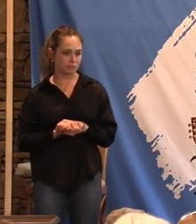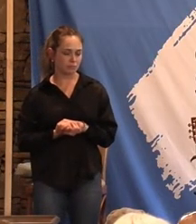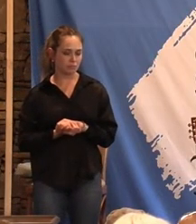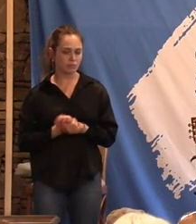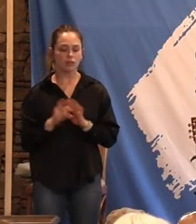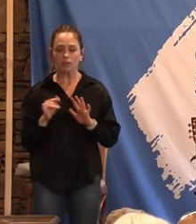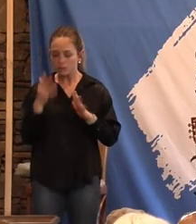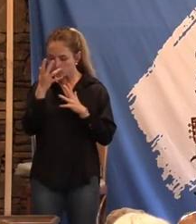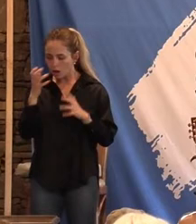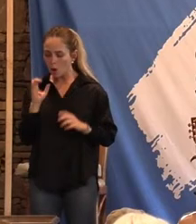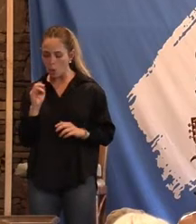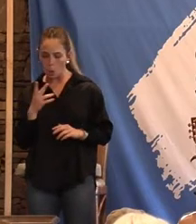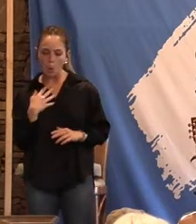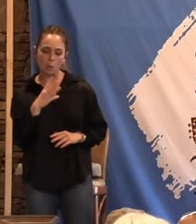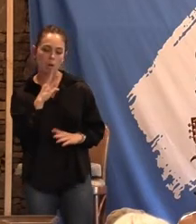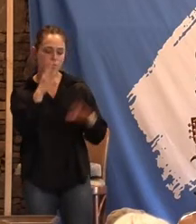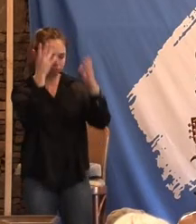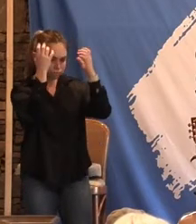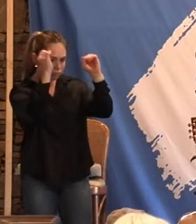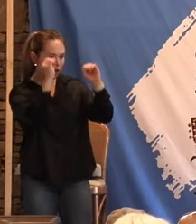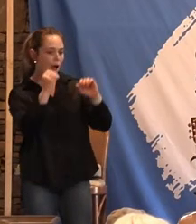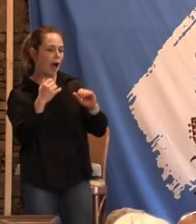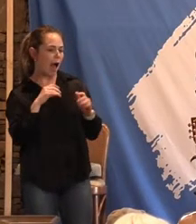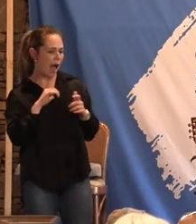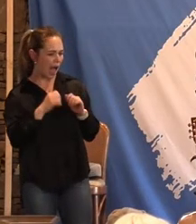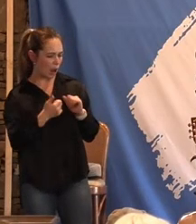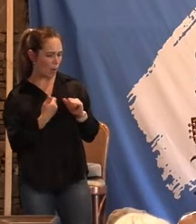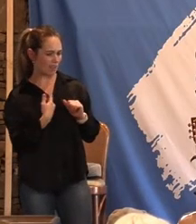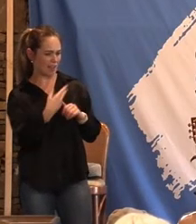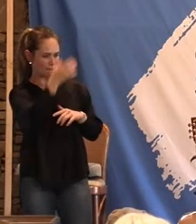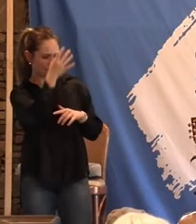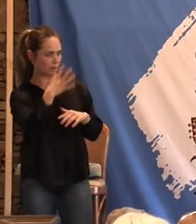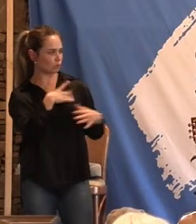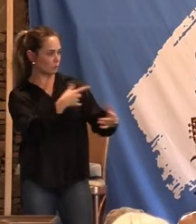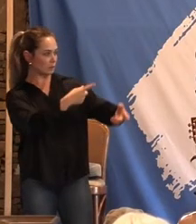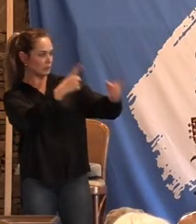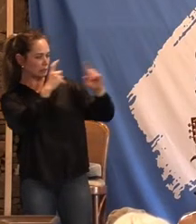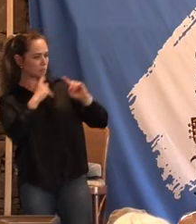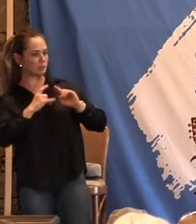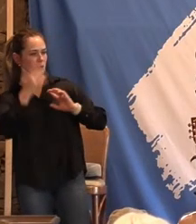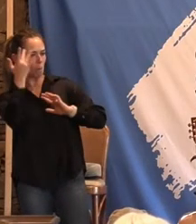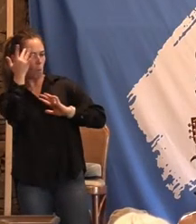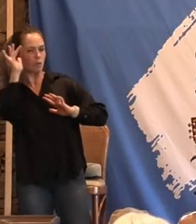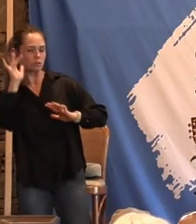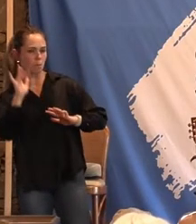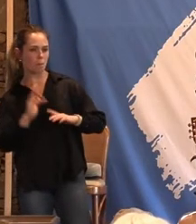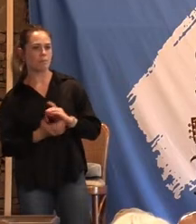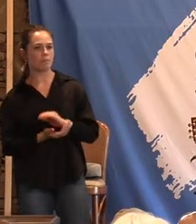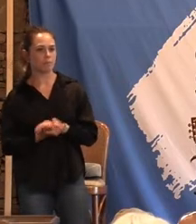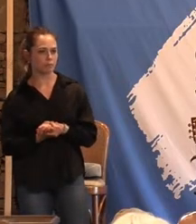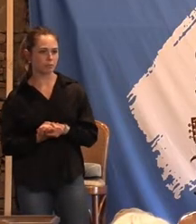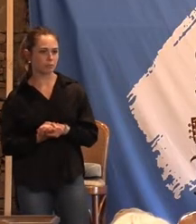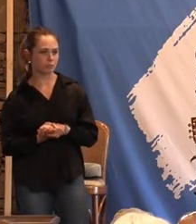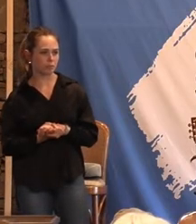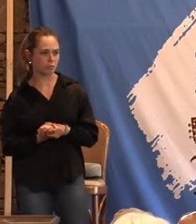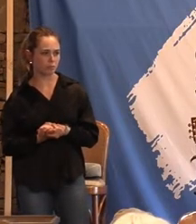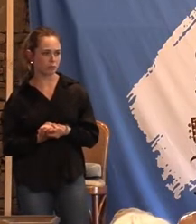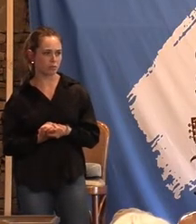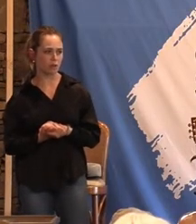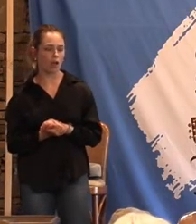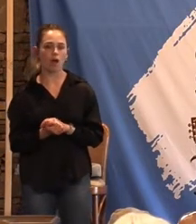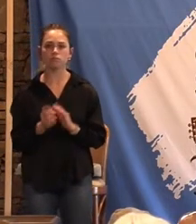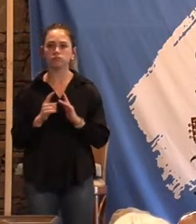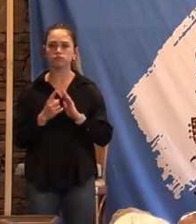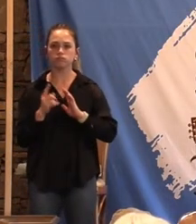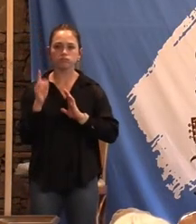Tiger says, okay, water buffalo, how do you think I can get man to give me some wisdom? And so Tiger began to